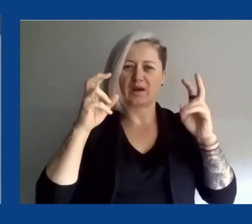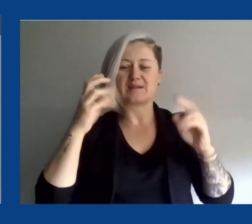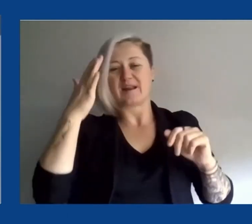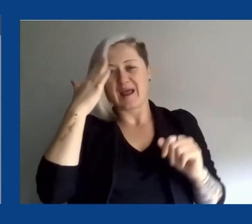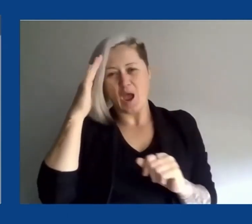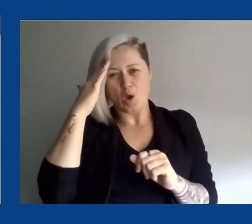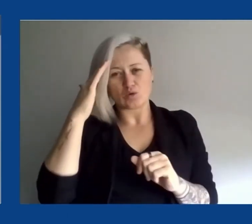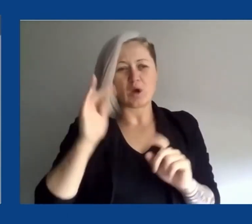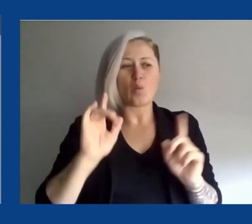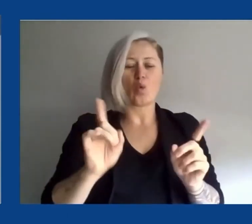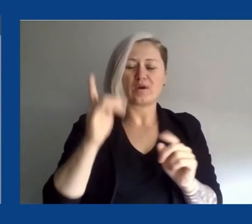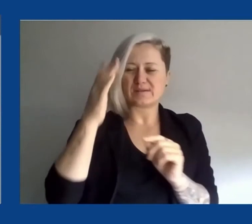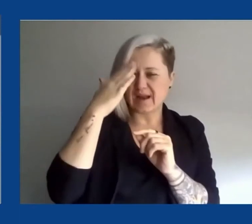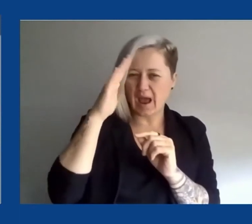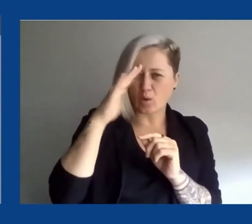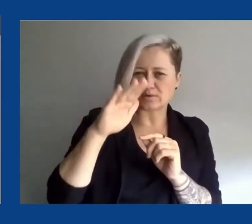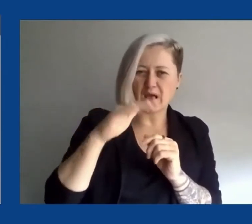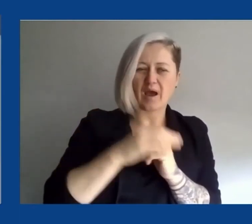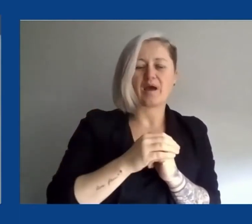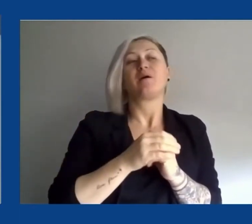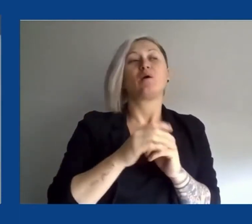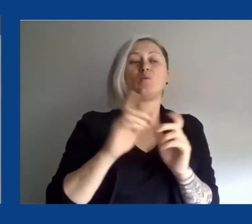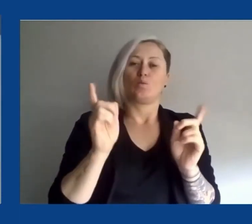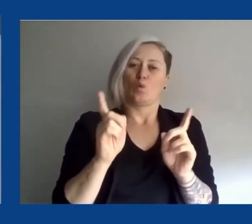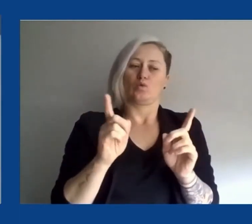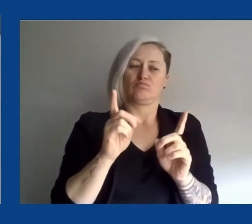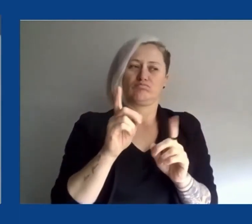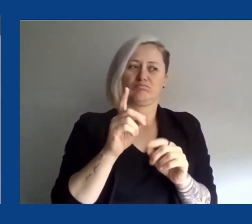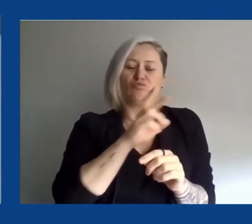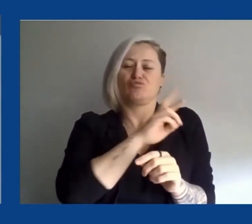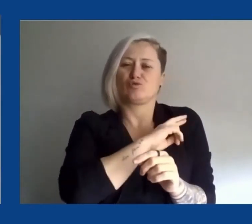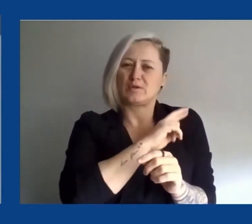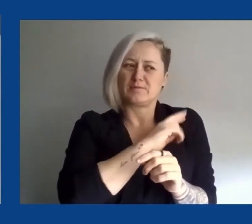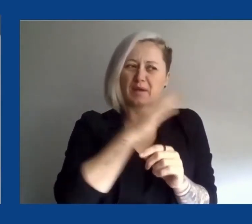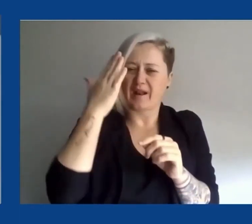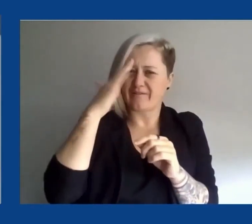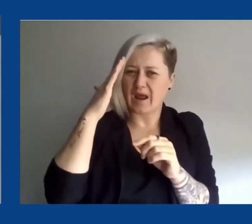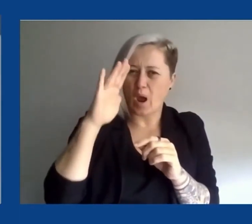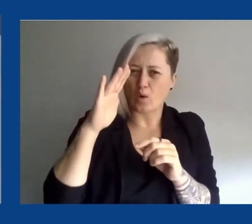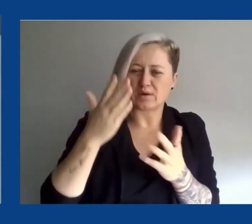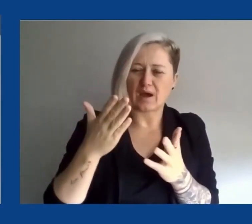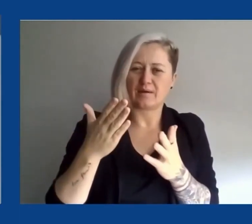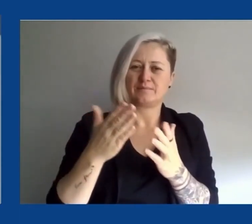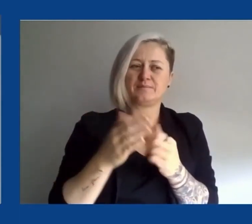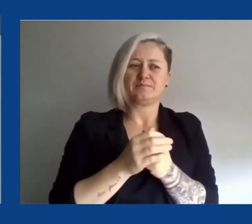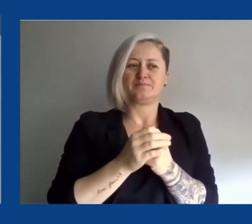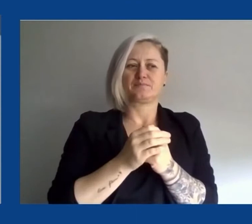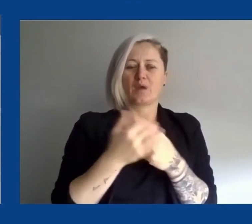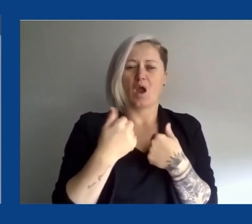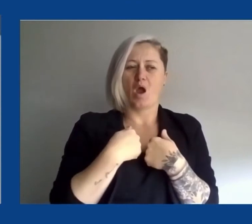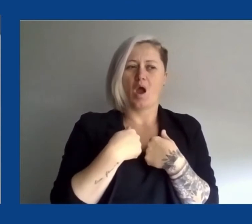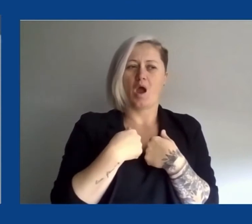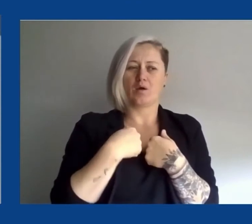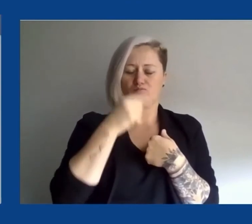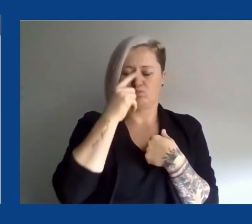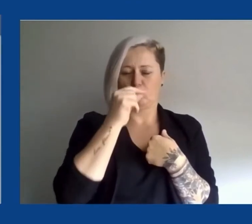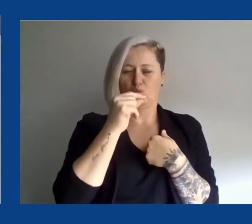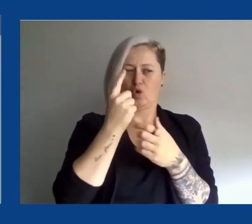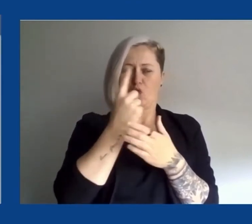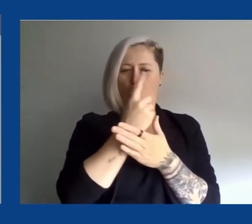what is an elder? And what is the responsibility of an elder? And who I could only model